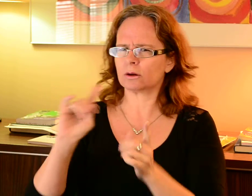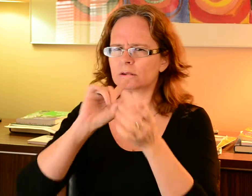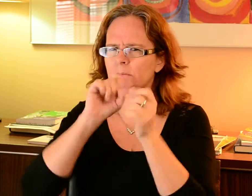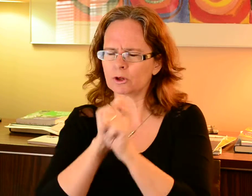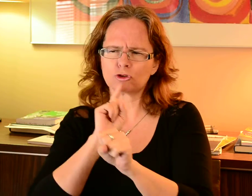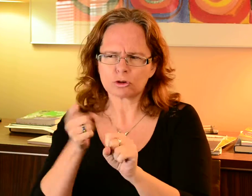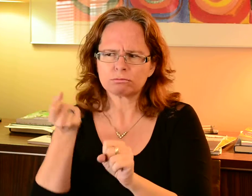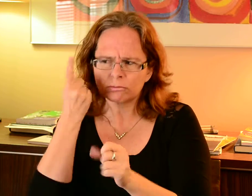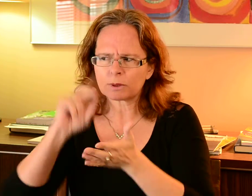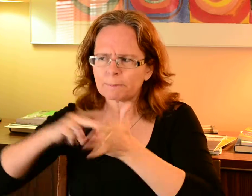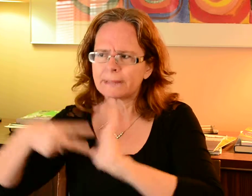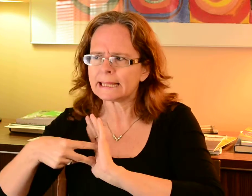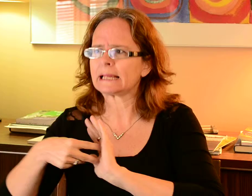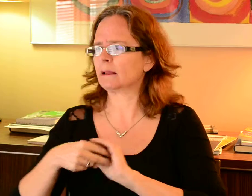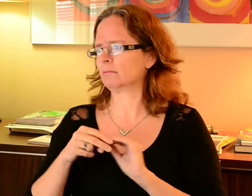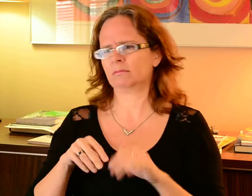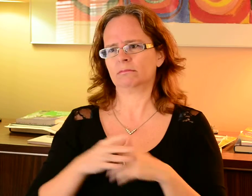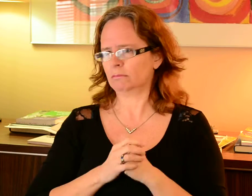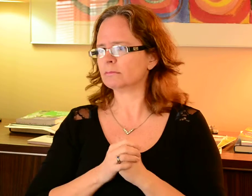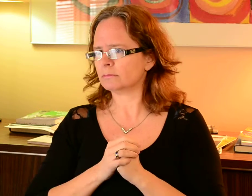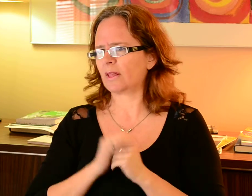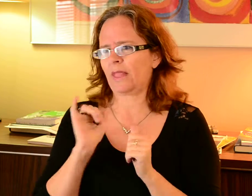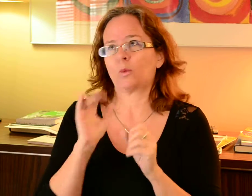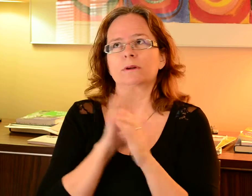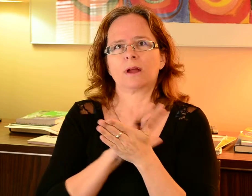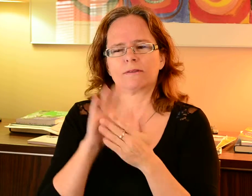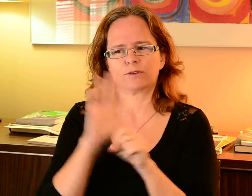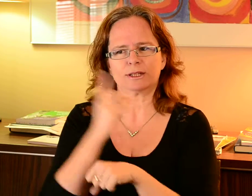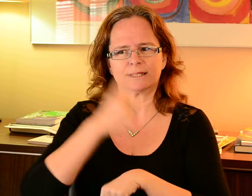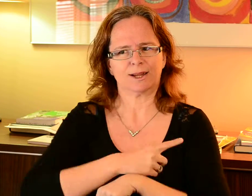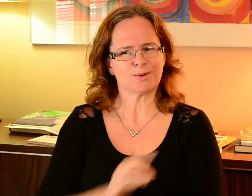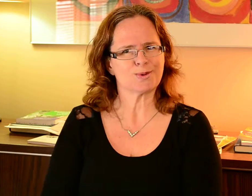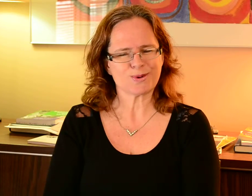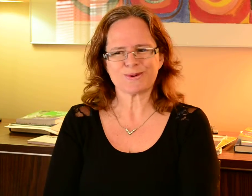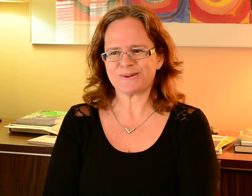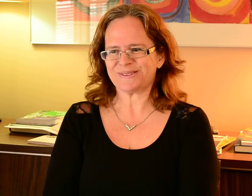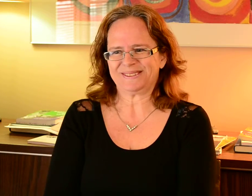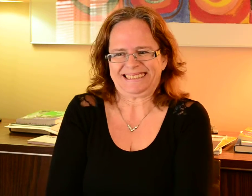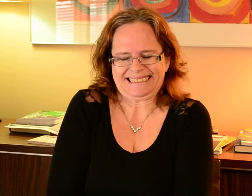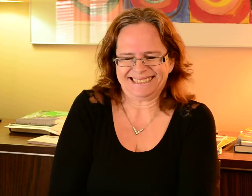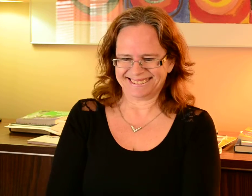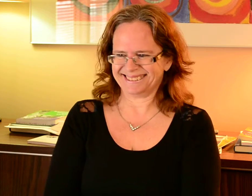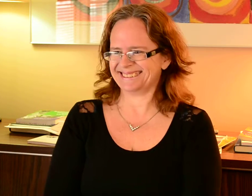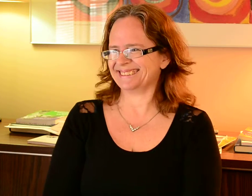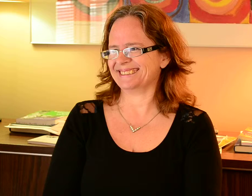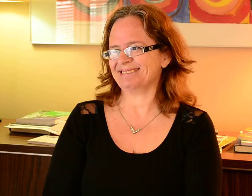challenging environment with lots of lexicon and vocabulary that's unfamiliar to people. And so, you know, there are all kinds of settings where DIs